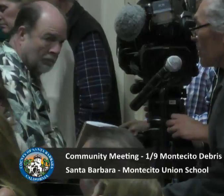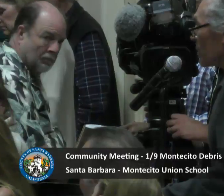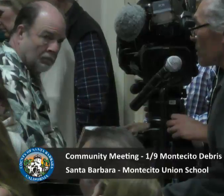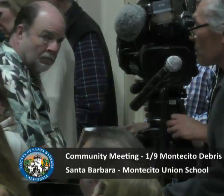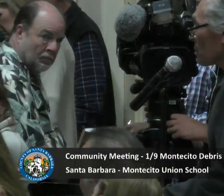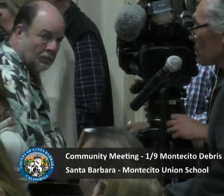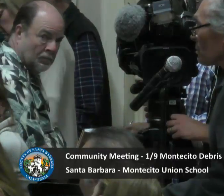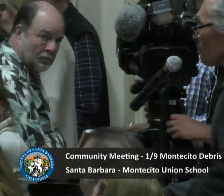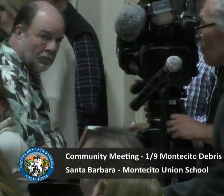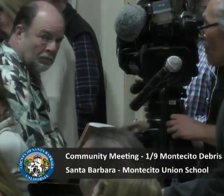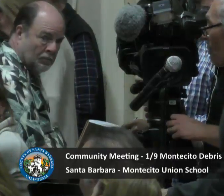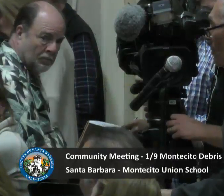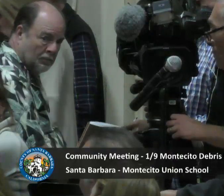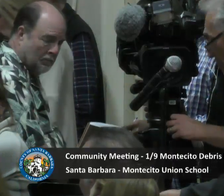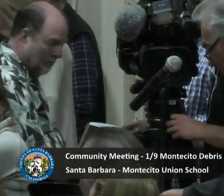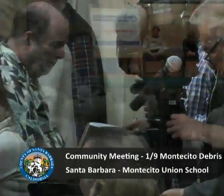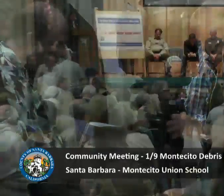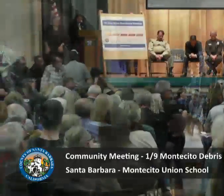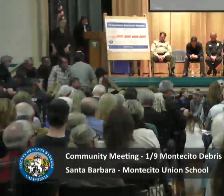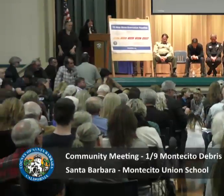Turn on here.